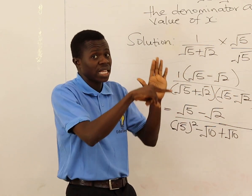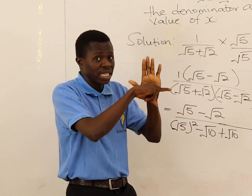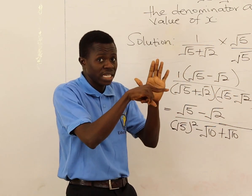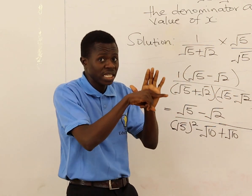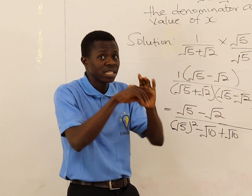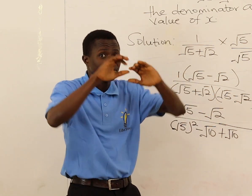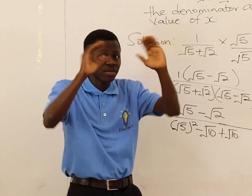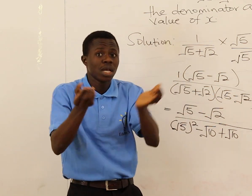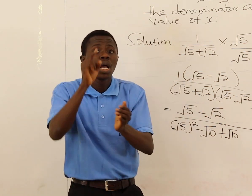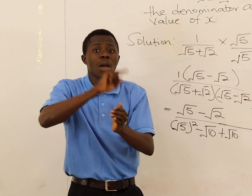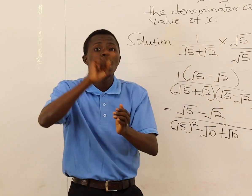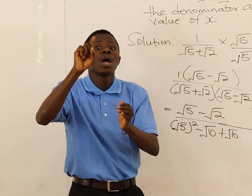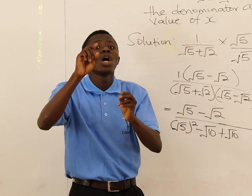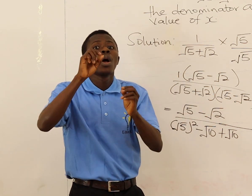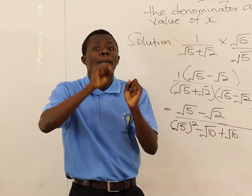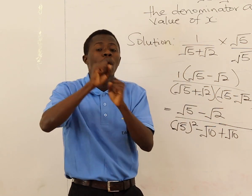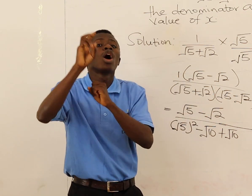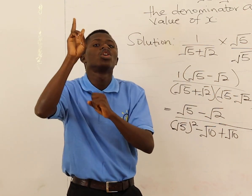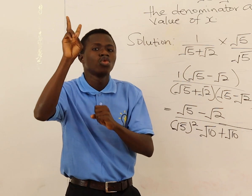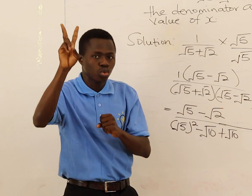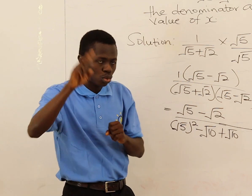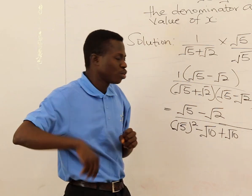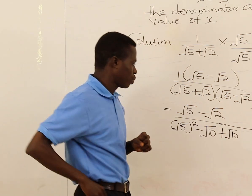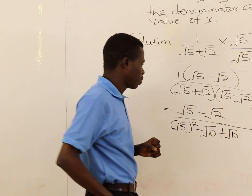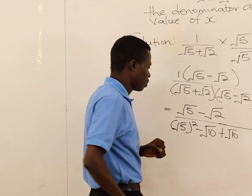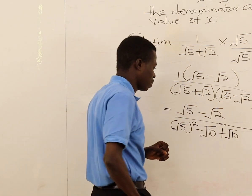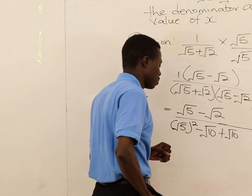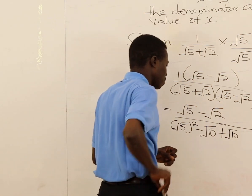of 2 all to the power 2.